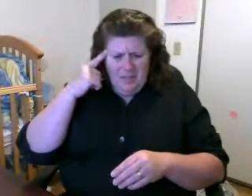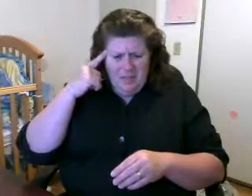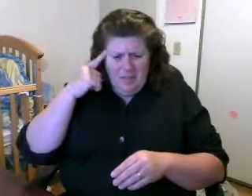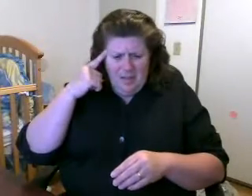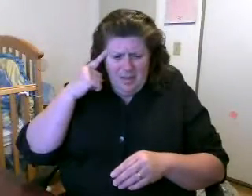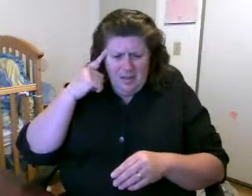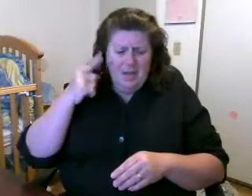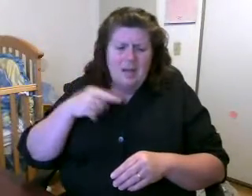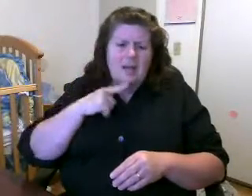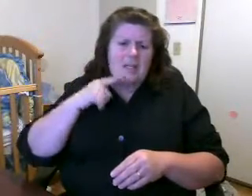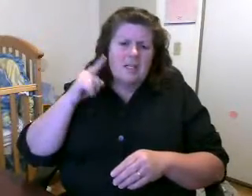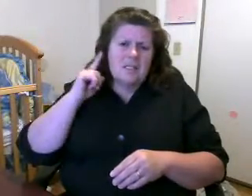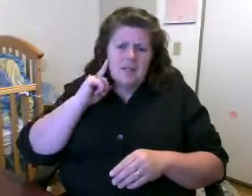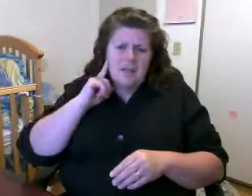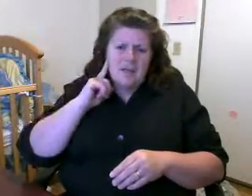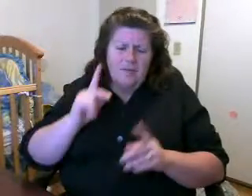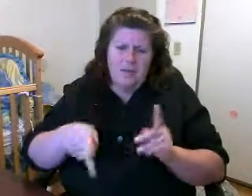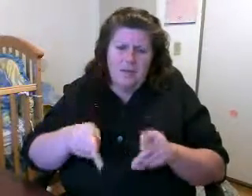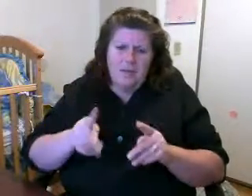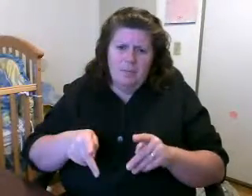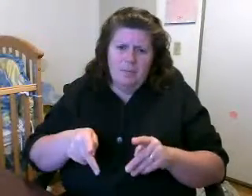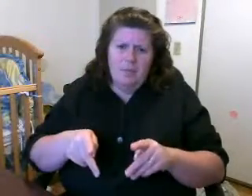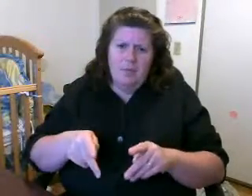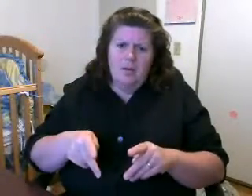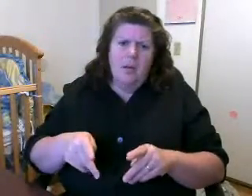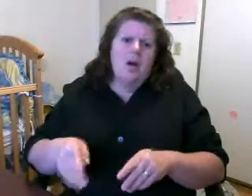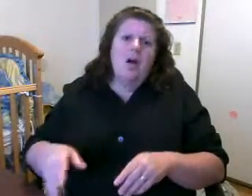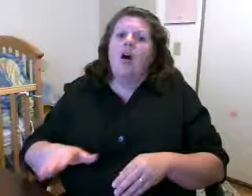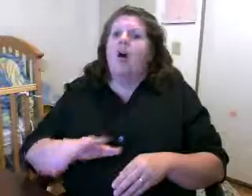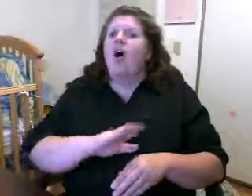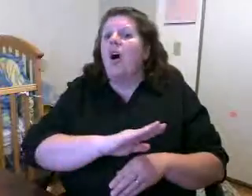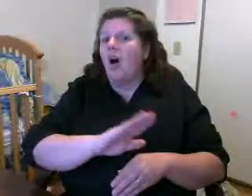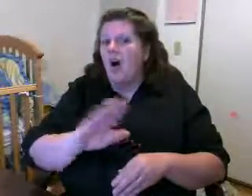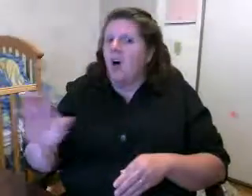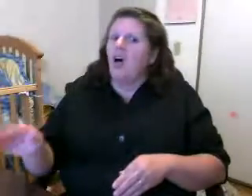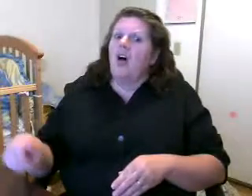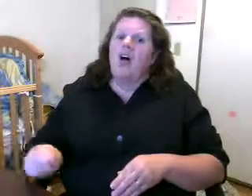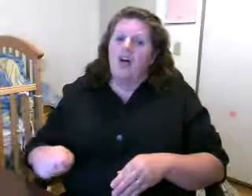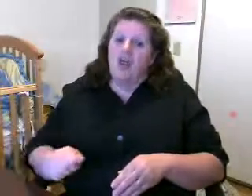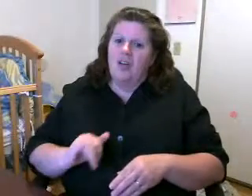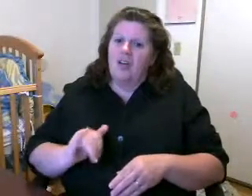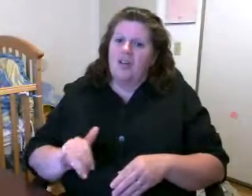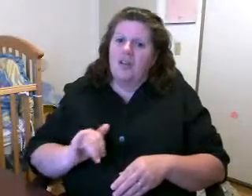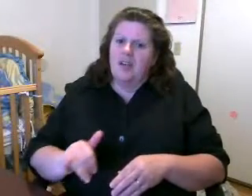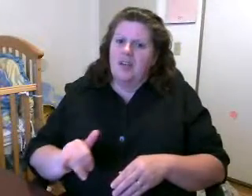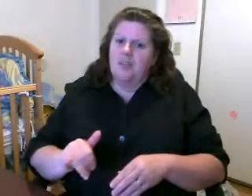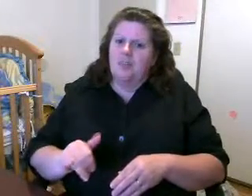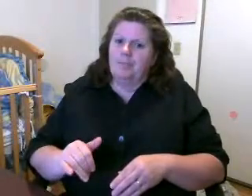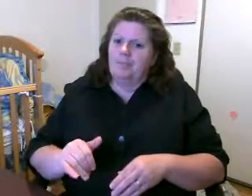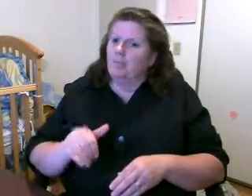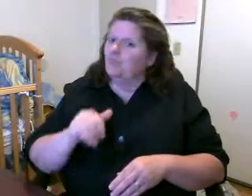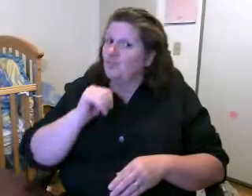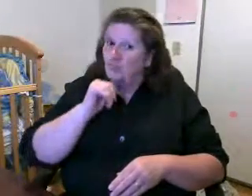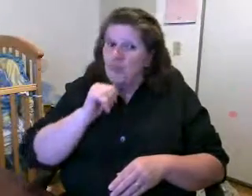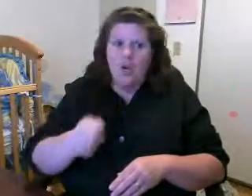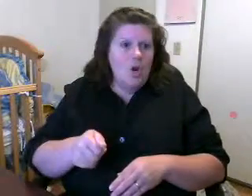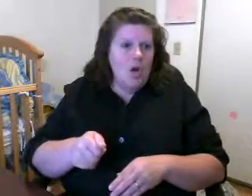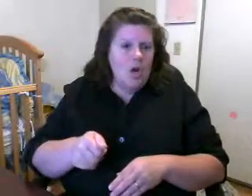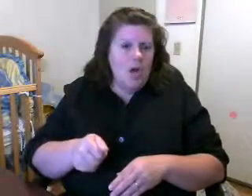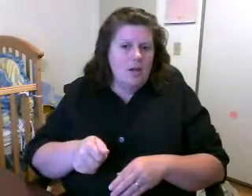it and answer questions on a knowledge test related to it. There's a whole list of other things that I'll let you look up when you download this from